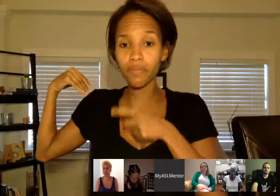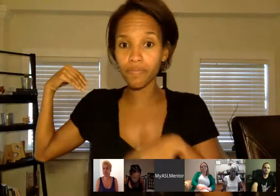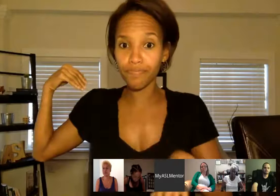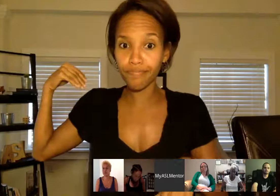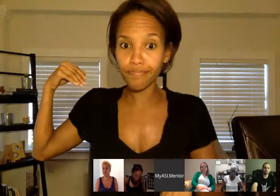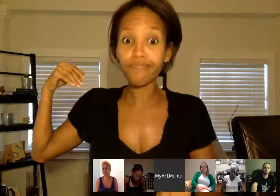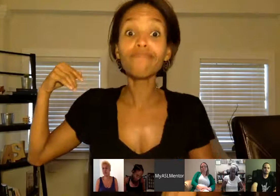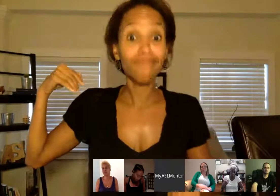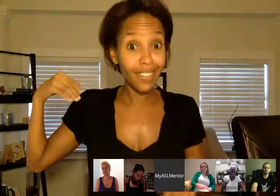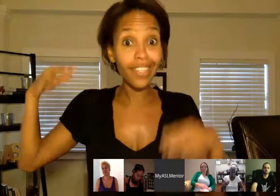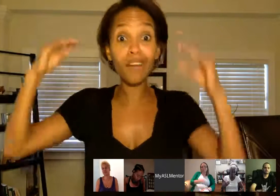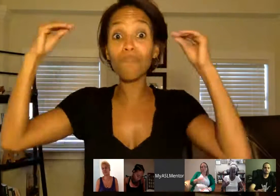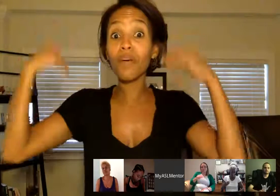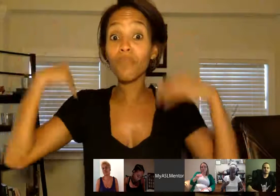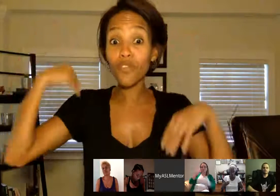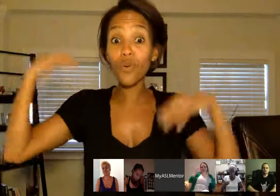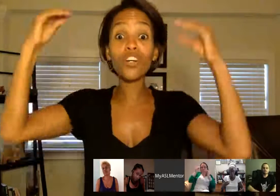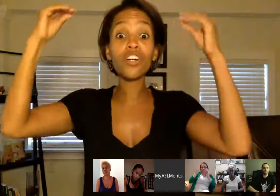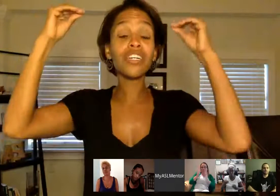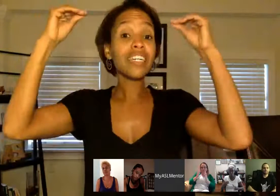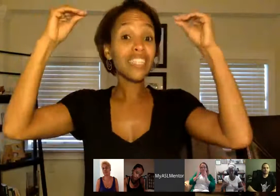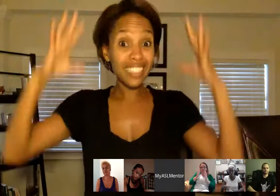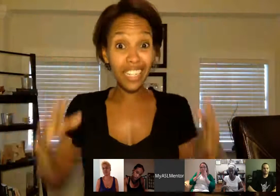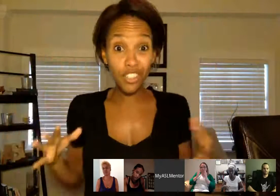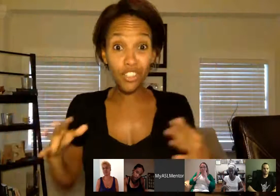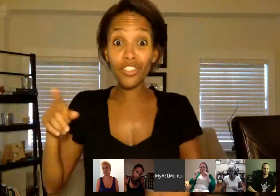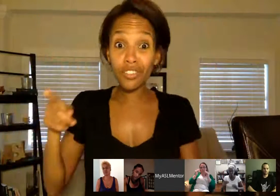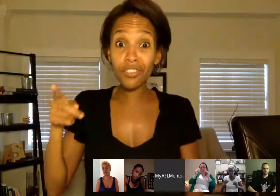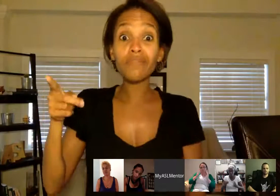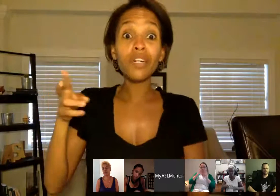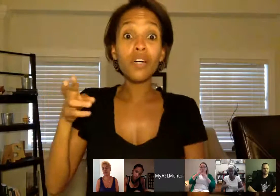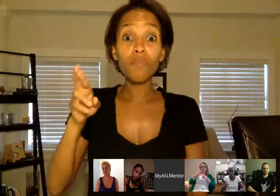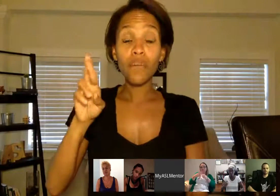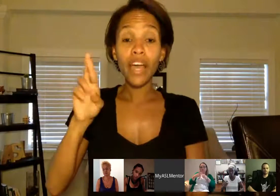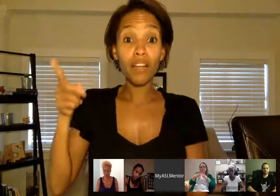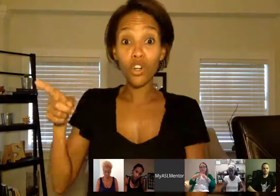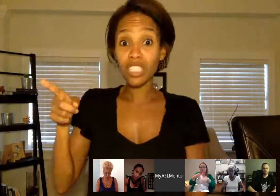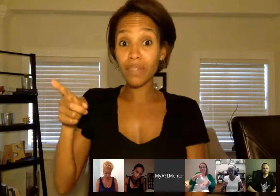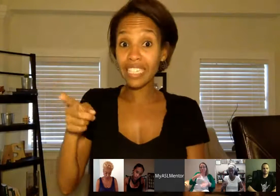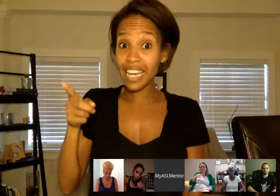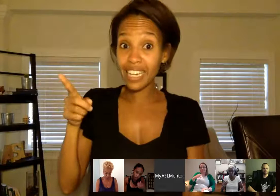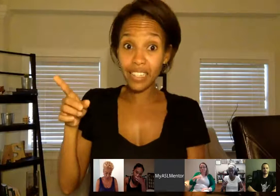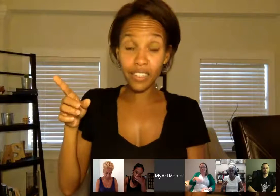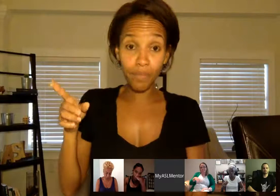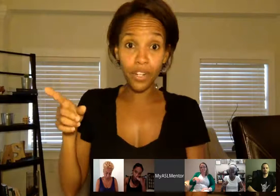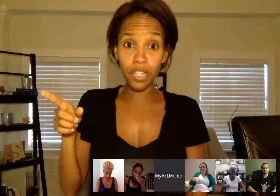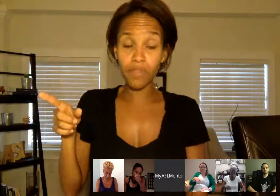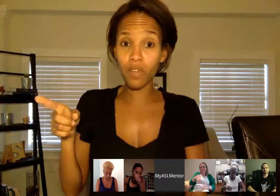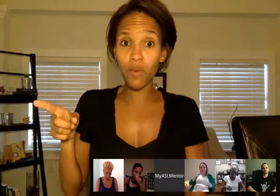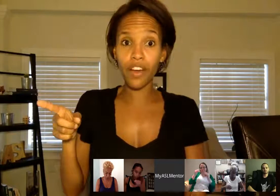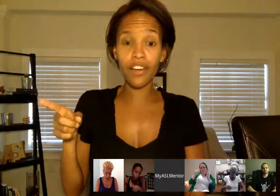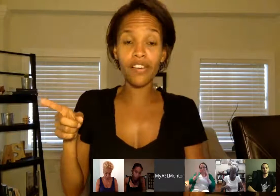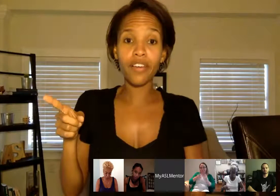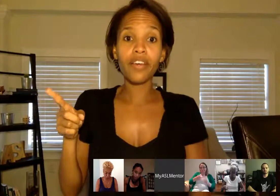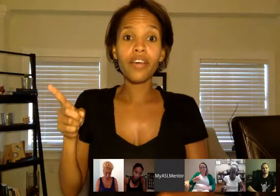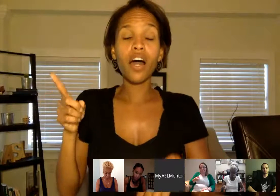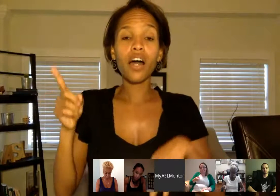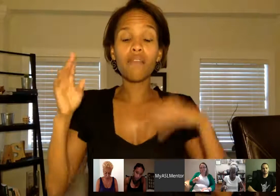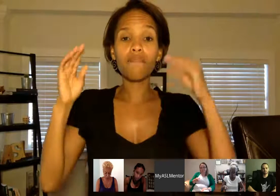about? Yep, before the teacher, and I notice I'm indexing, I'm putting them